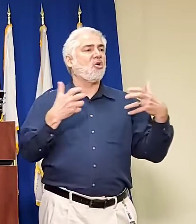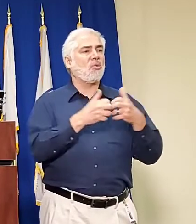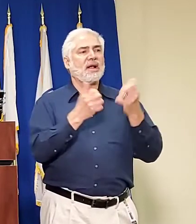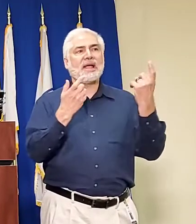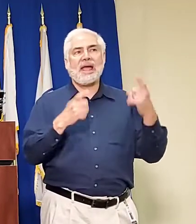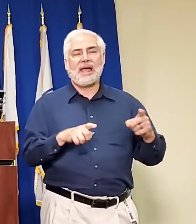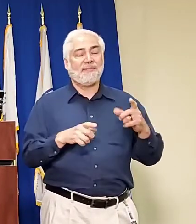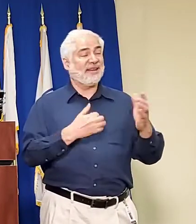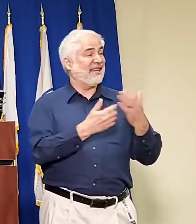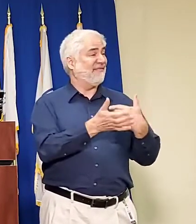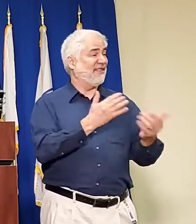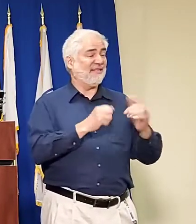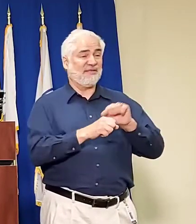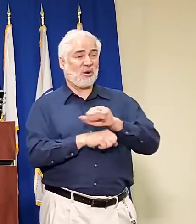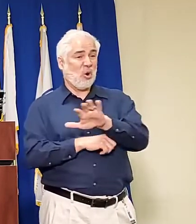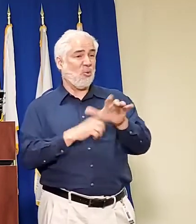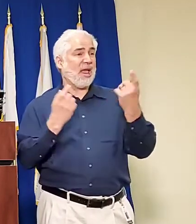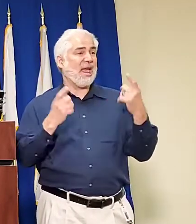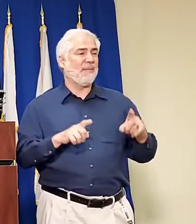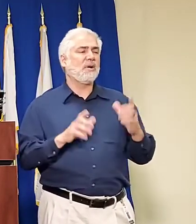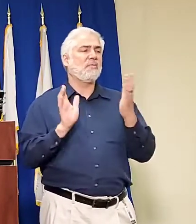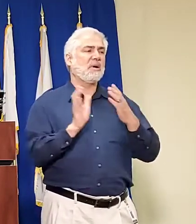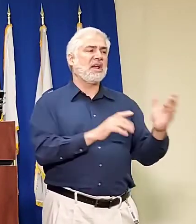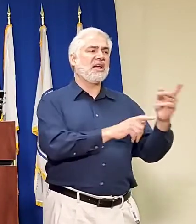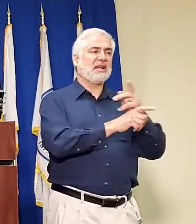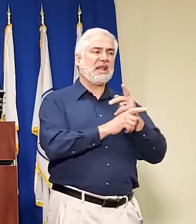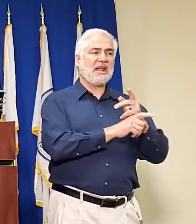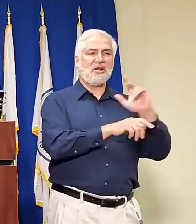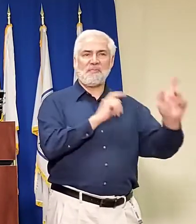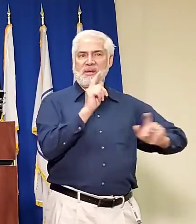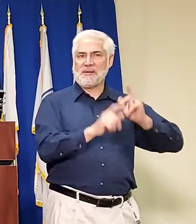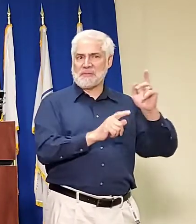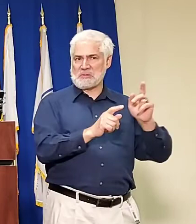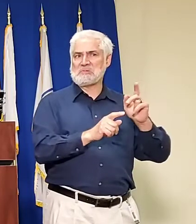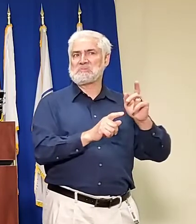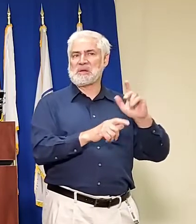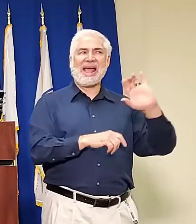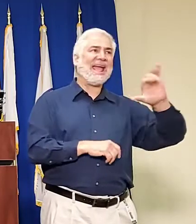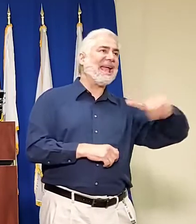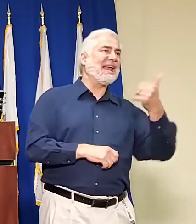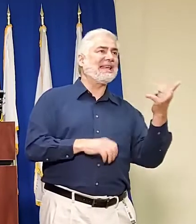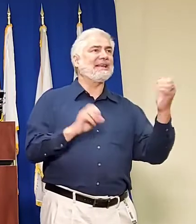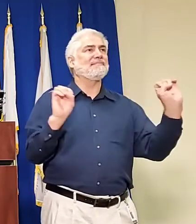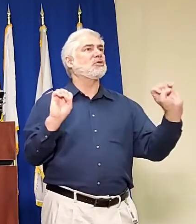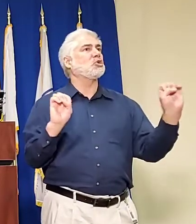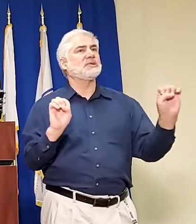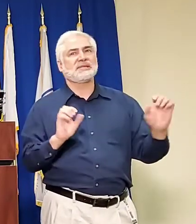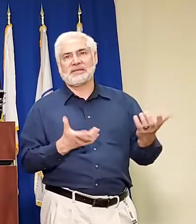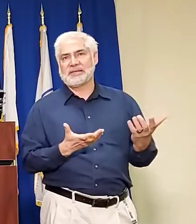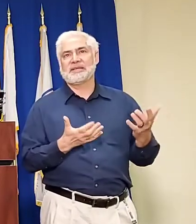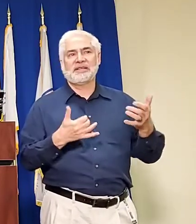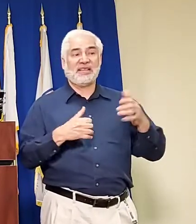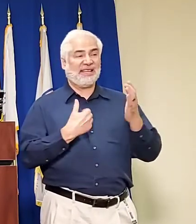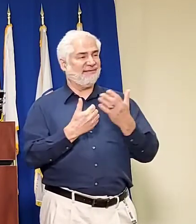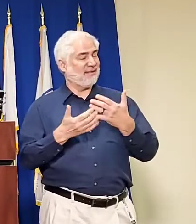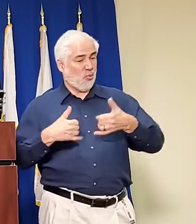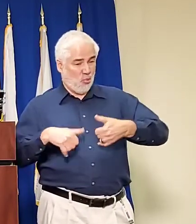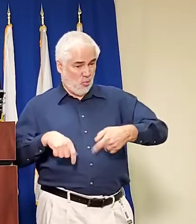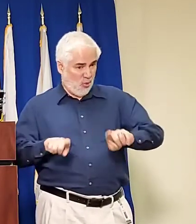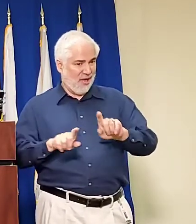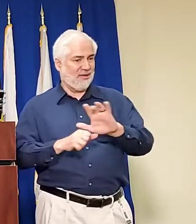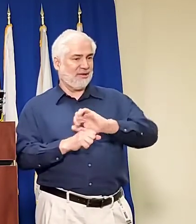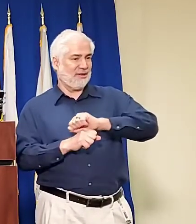we have COVID, and we have to be prepared to care for those individuals, even though we have the COVID epidemic. So